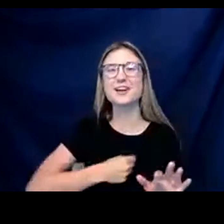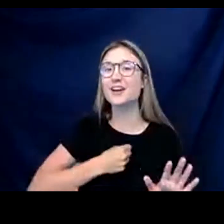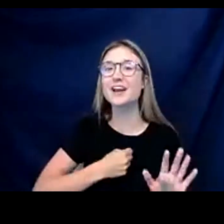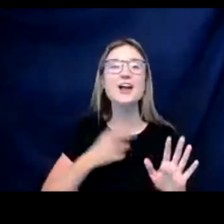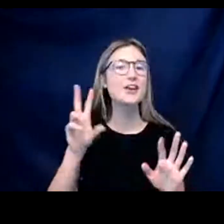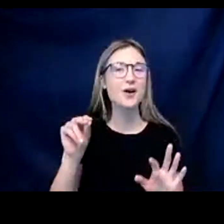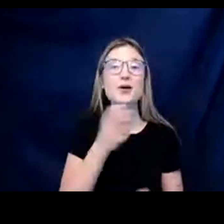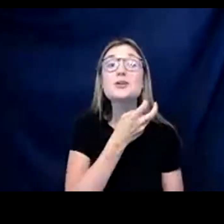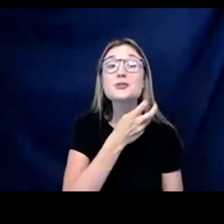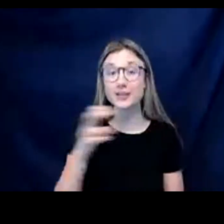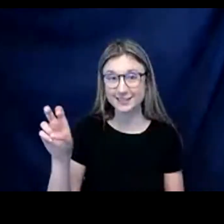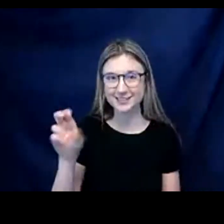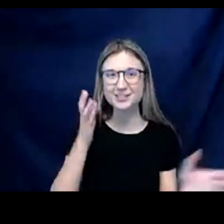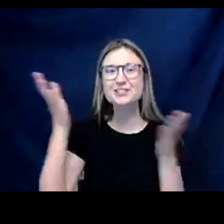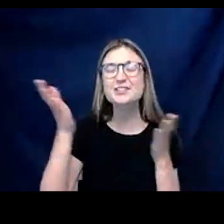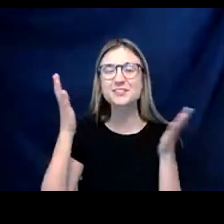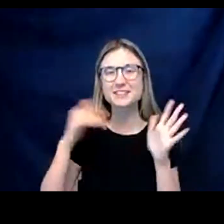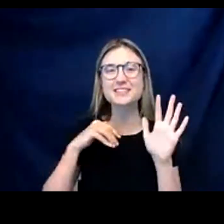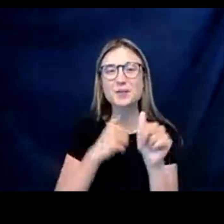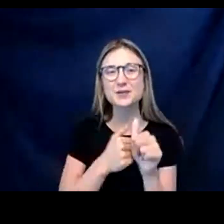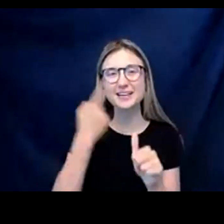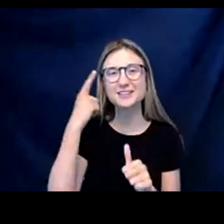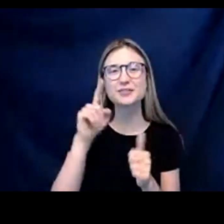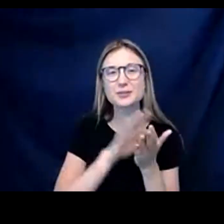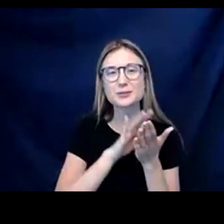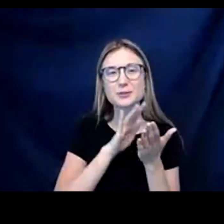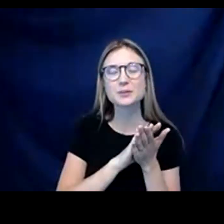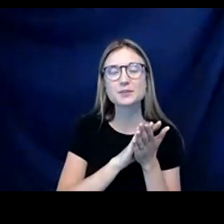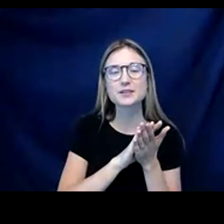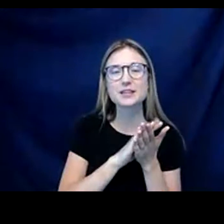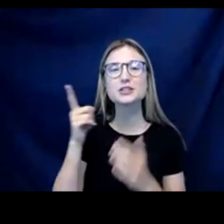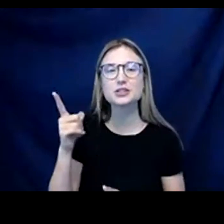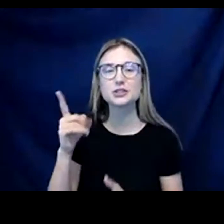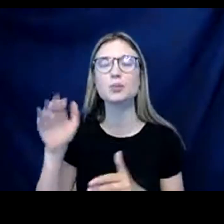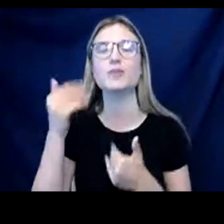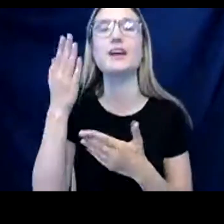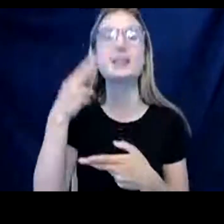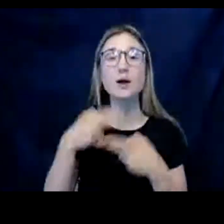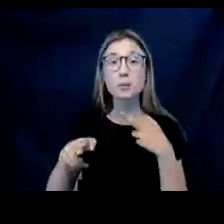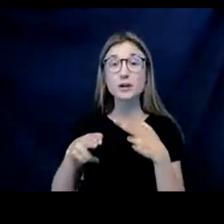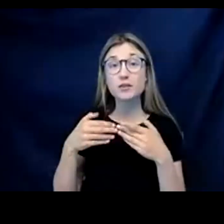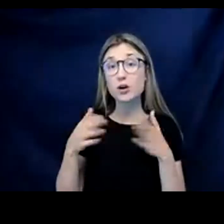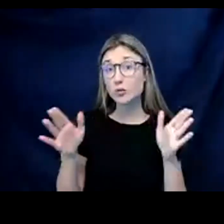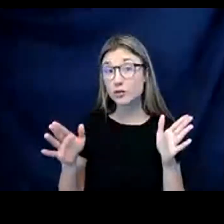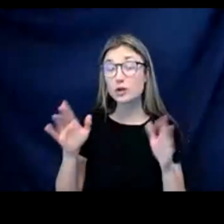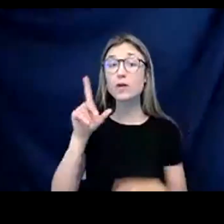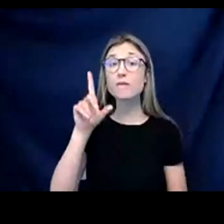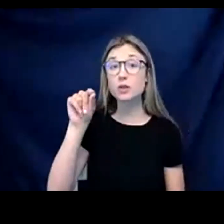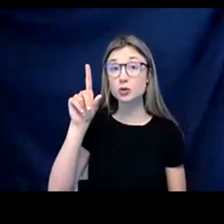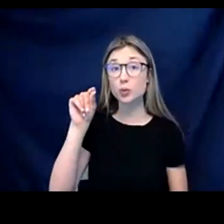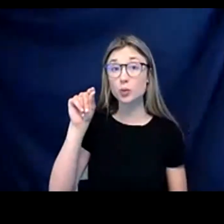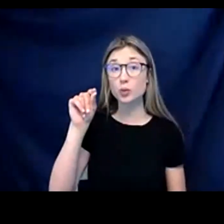services updates in certain schools. She provided a brief overview of the 20 indicators for